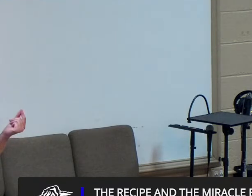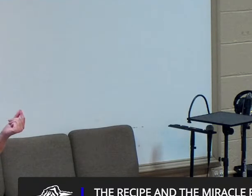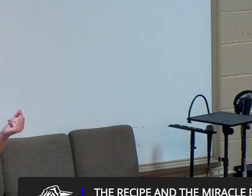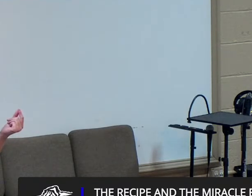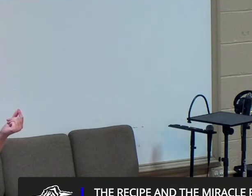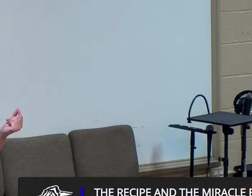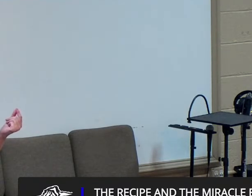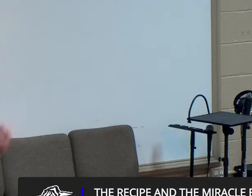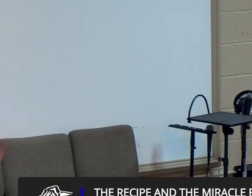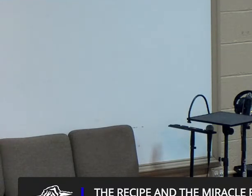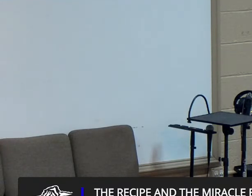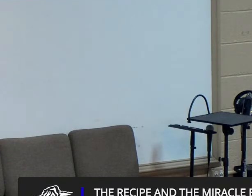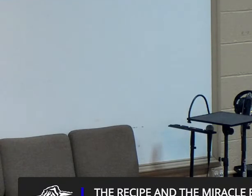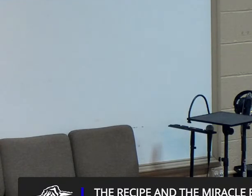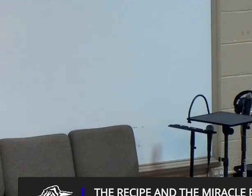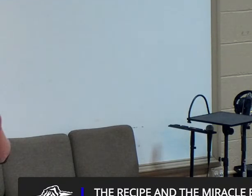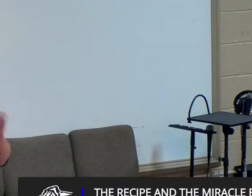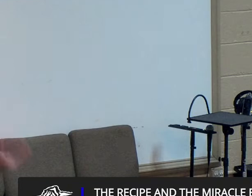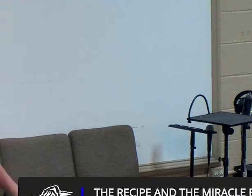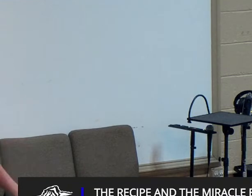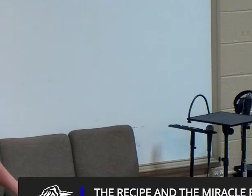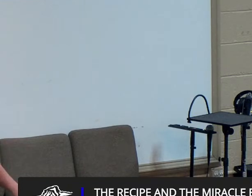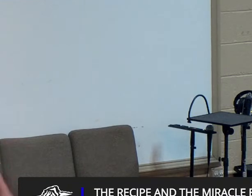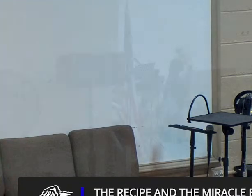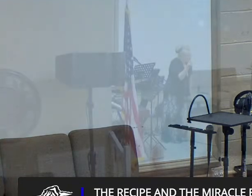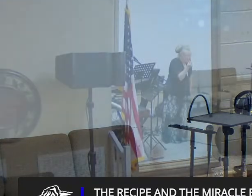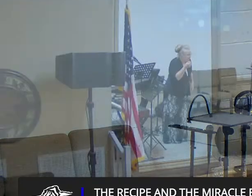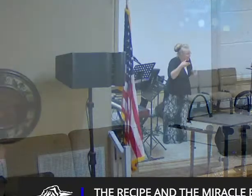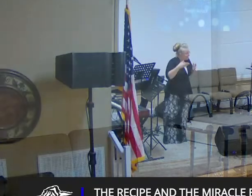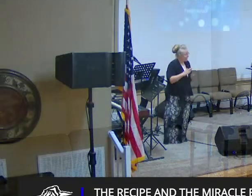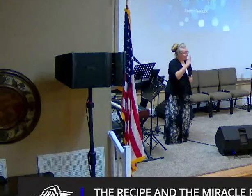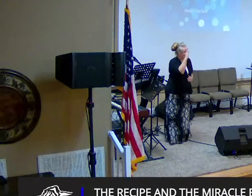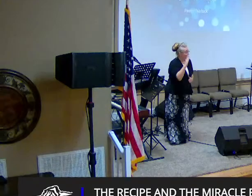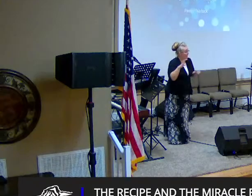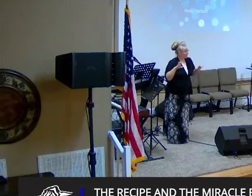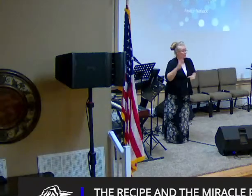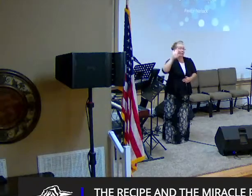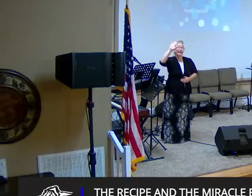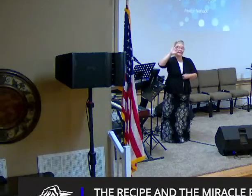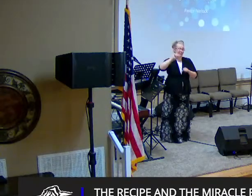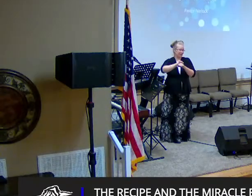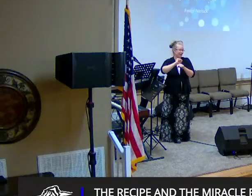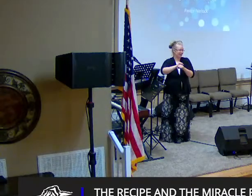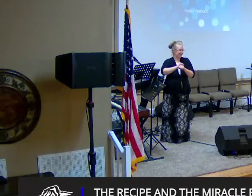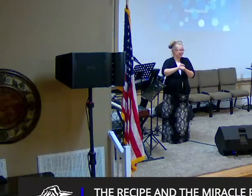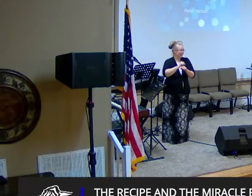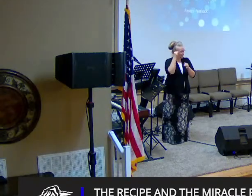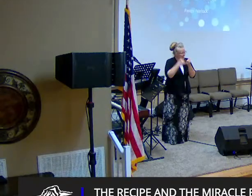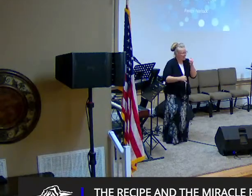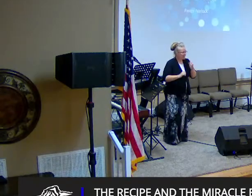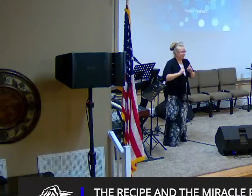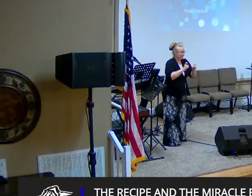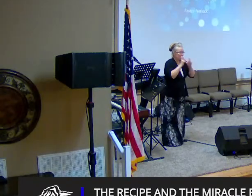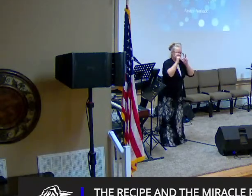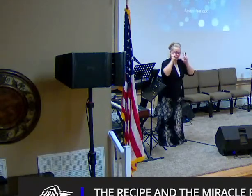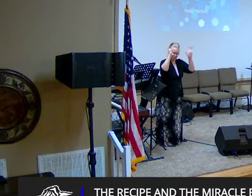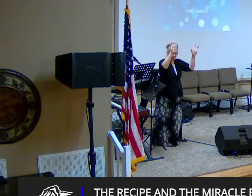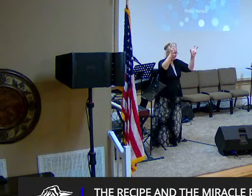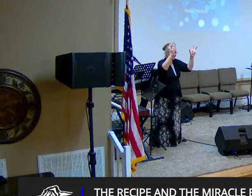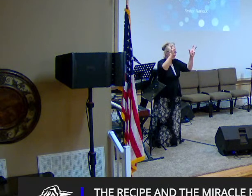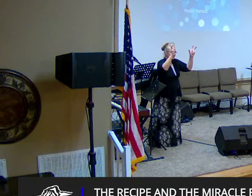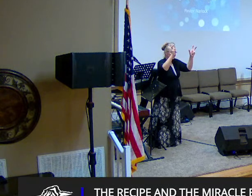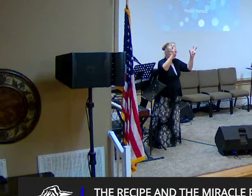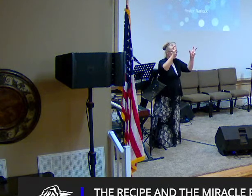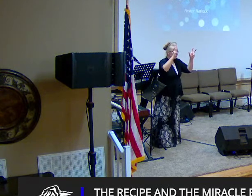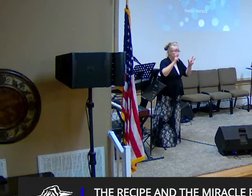He's saying, if you just silence that for a little bit, let me do my work. At the end, I'll give you a shout, amen, to